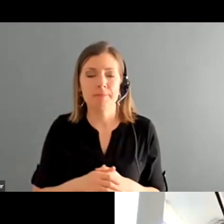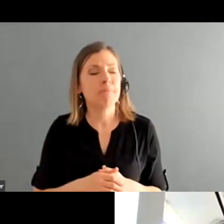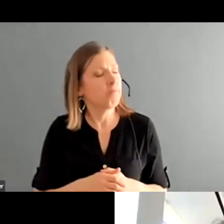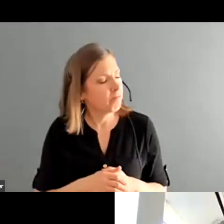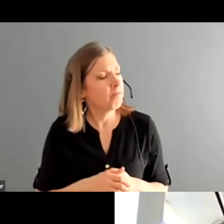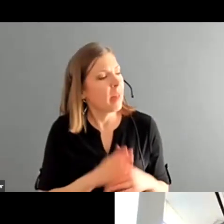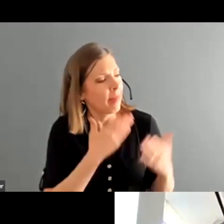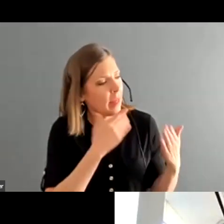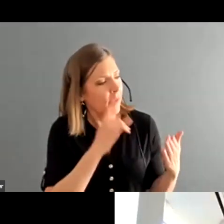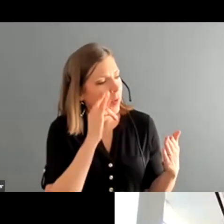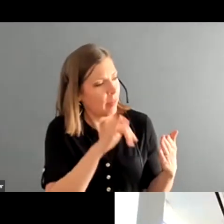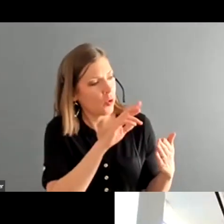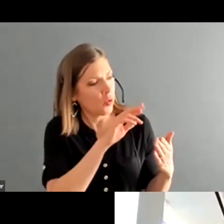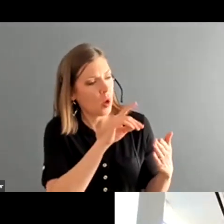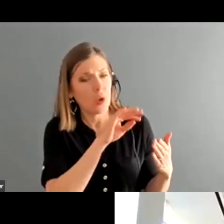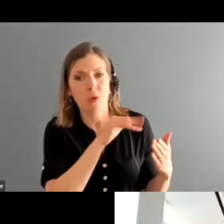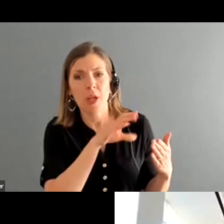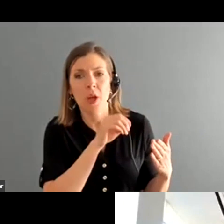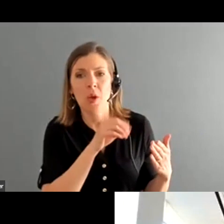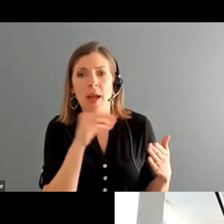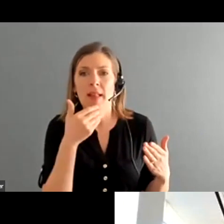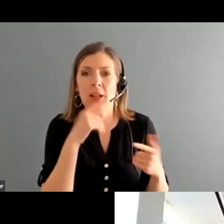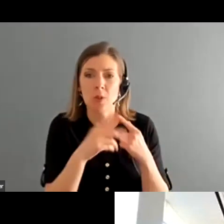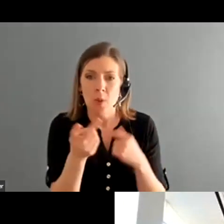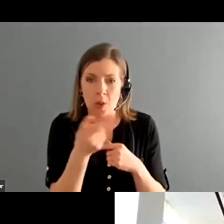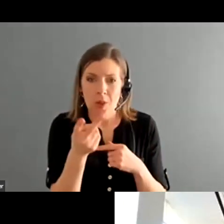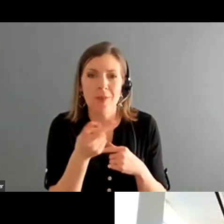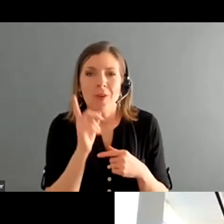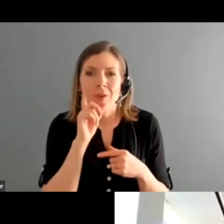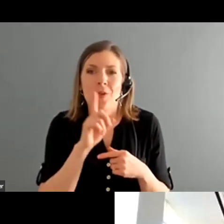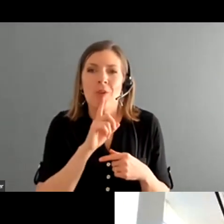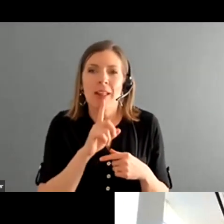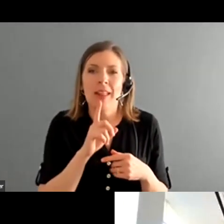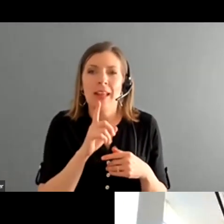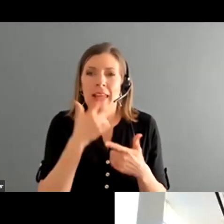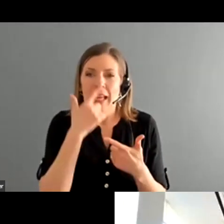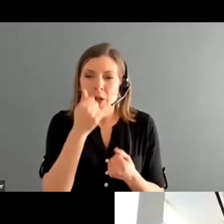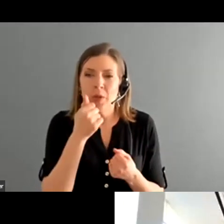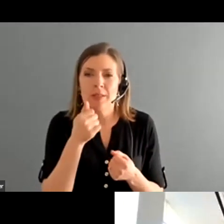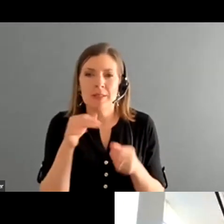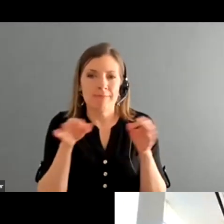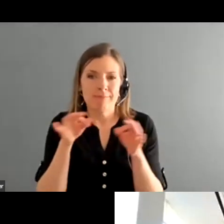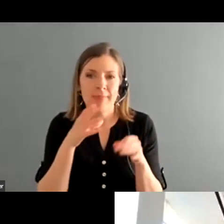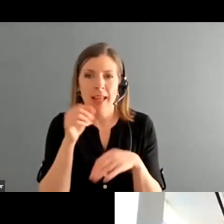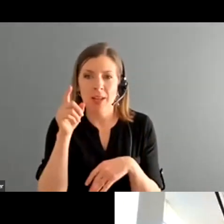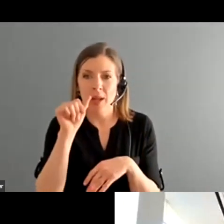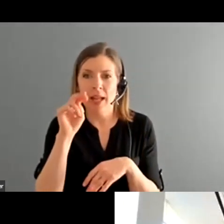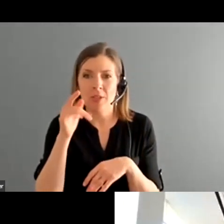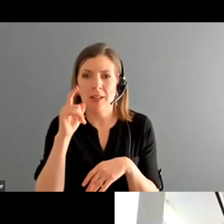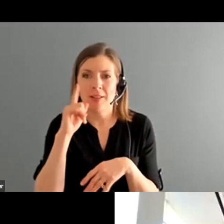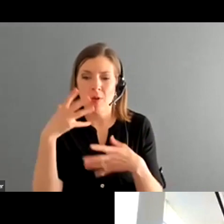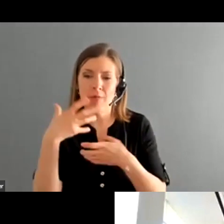So thanks for that, Rodrigo. And, thanks to both of you for a really interesting panel, and to you, Angela, for summing